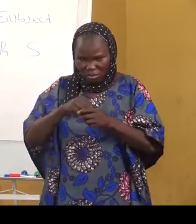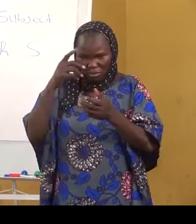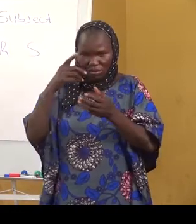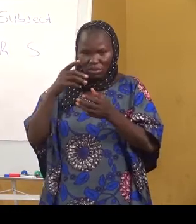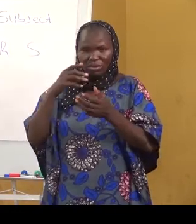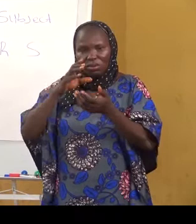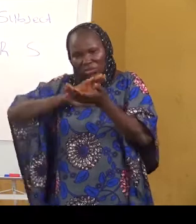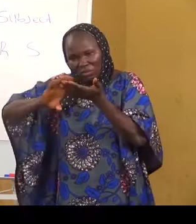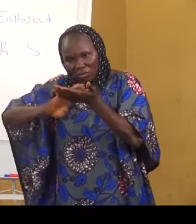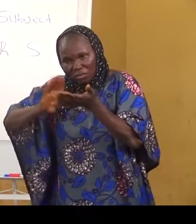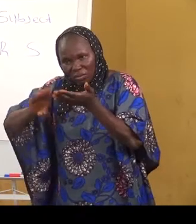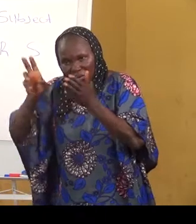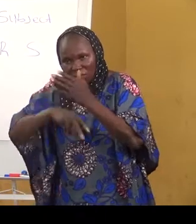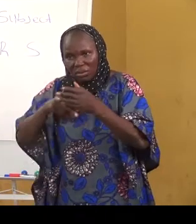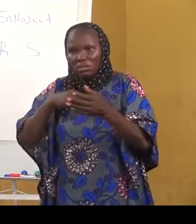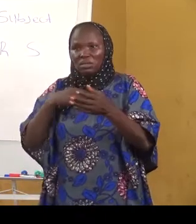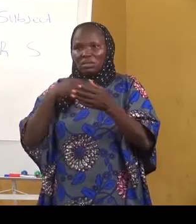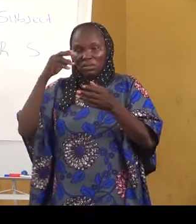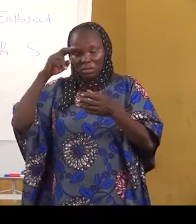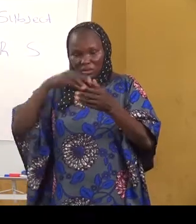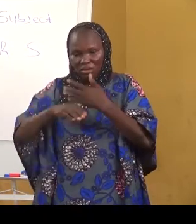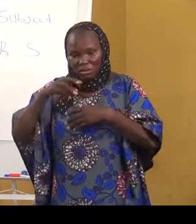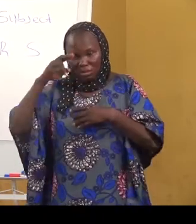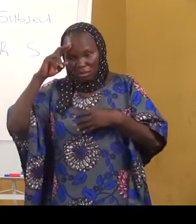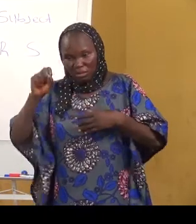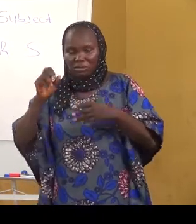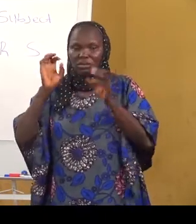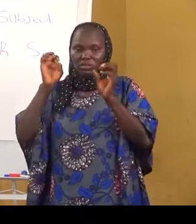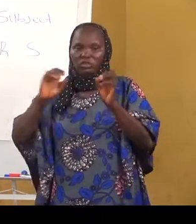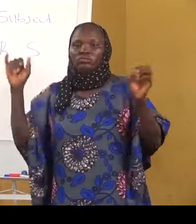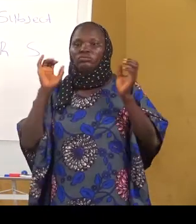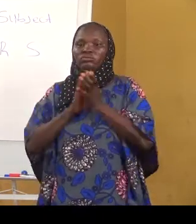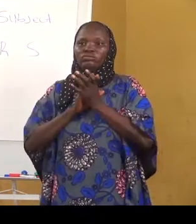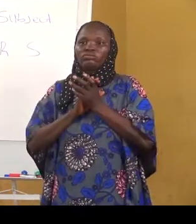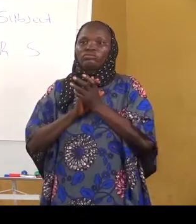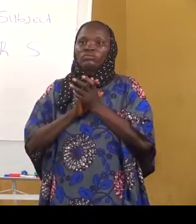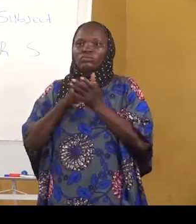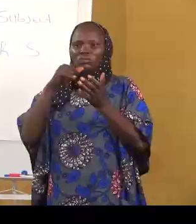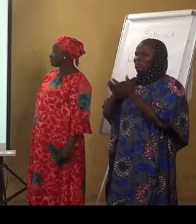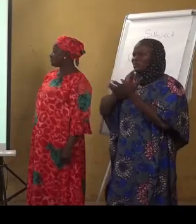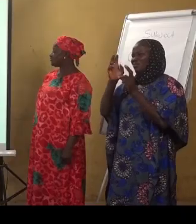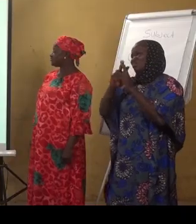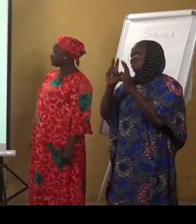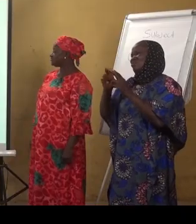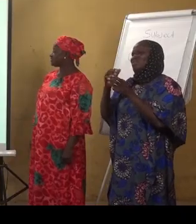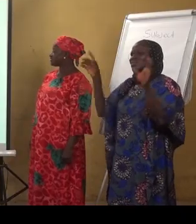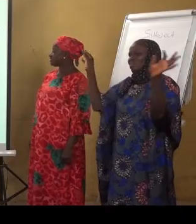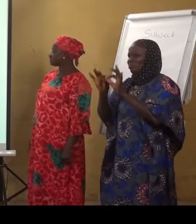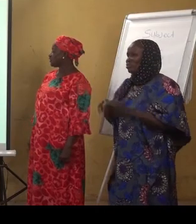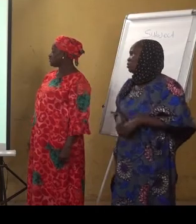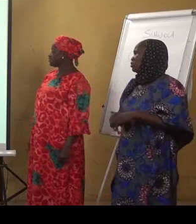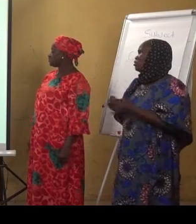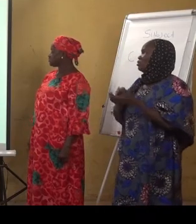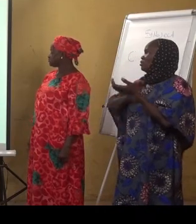that forgiveness is very, very important or paramount in our lives. Now, forgiveness